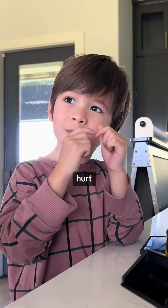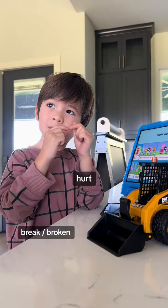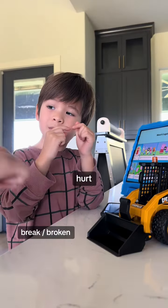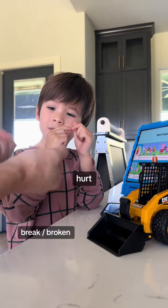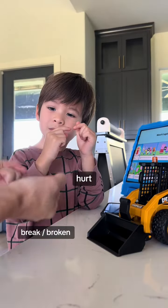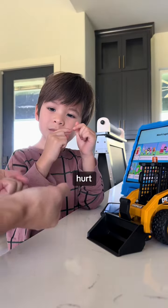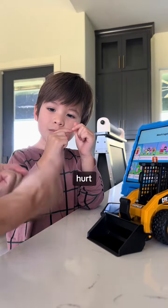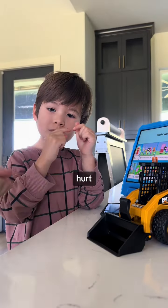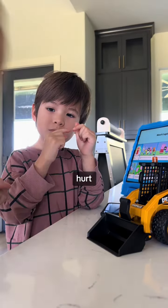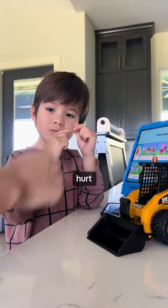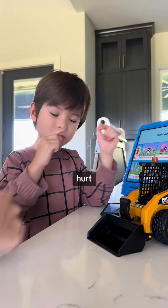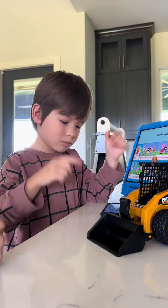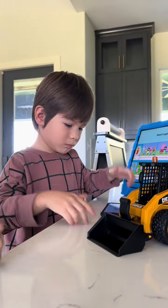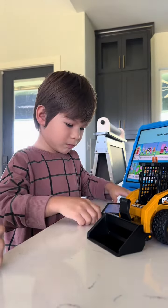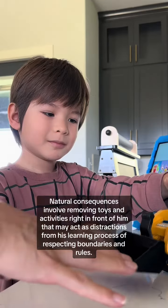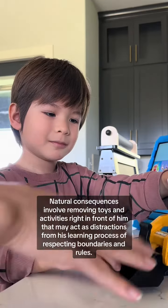Yeah, it's gonna break your phone.